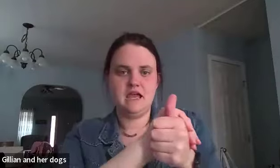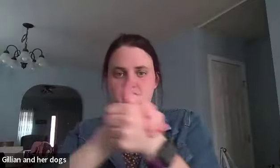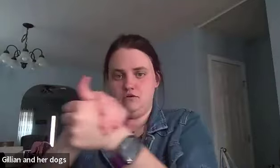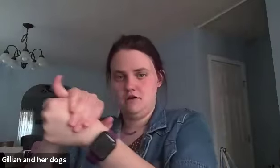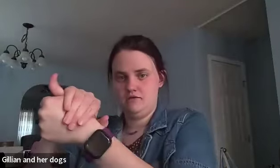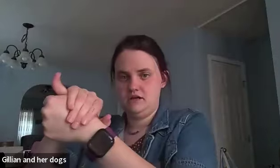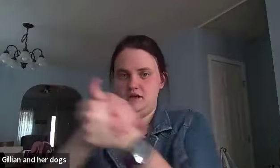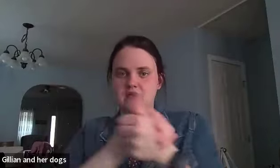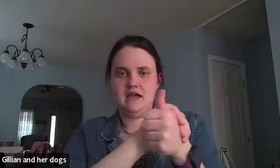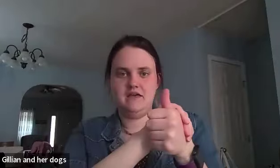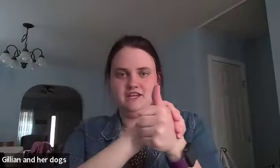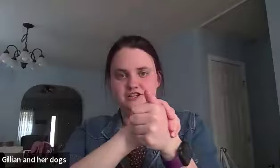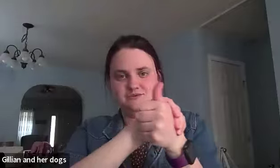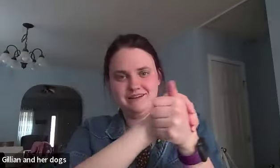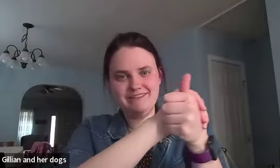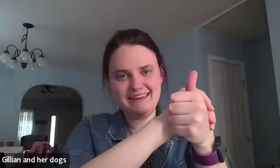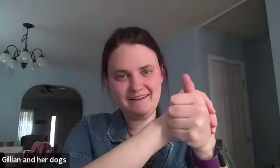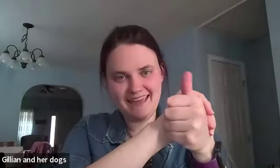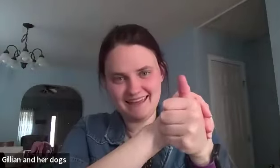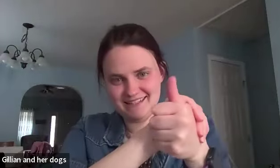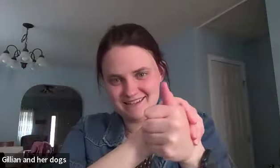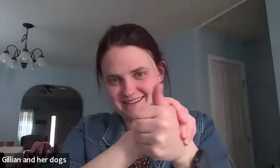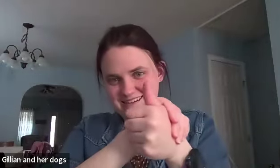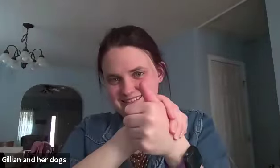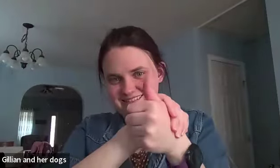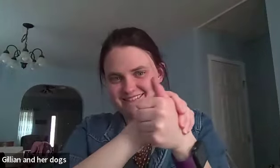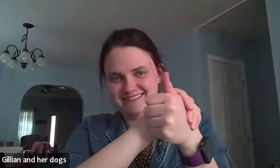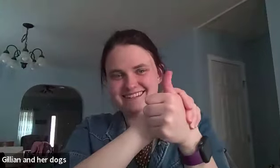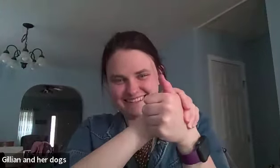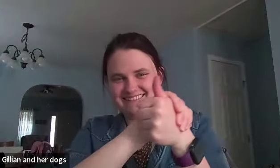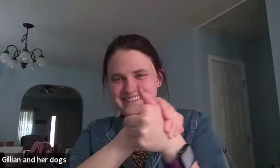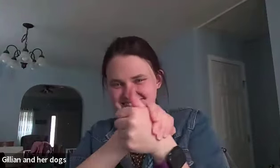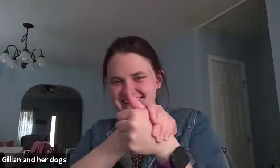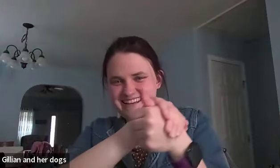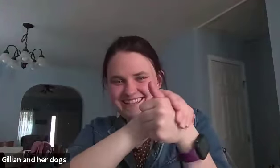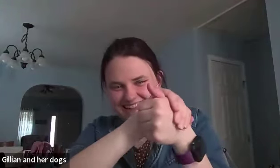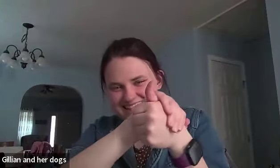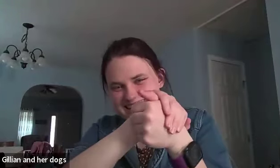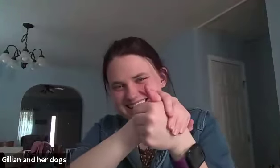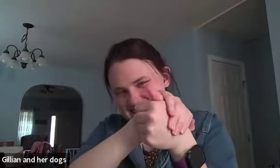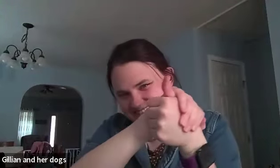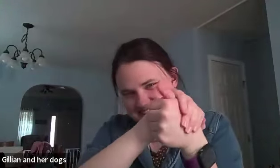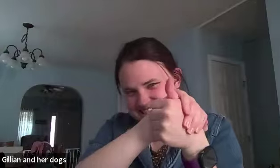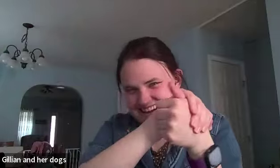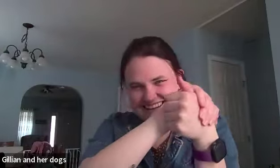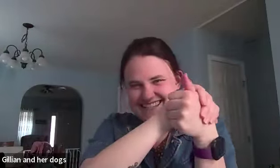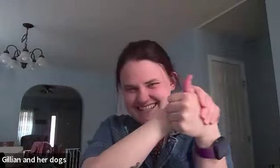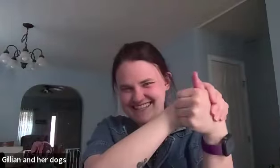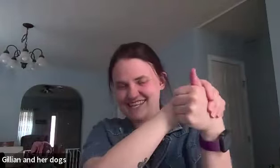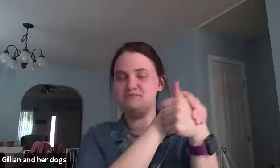And then you cover it, and then you just wiggle the little head. Turtle, turtle. Because it looks like a turtle with a shell. Isn't it I'm